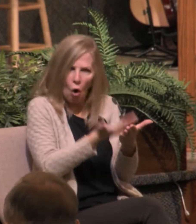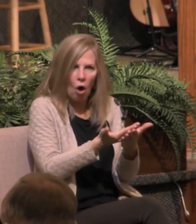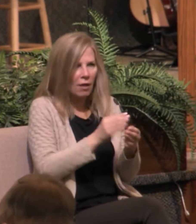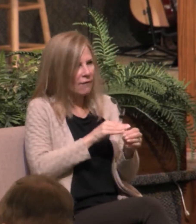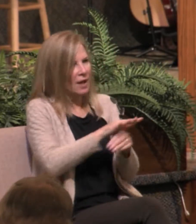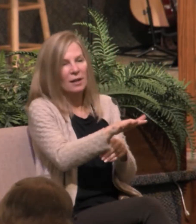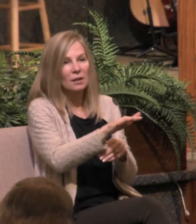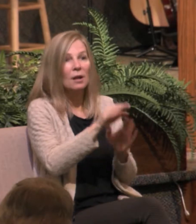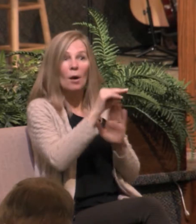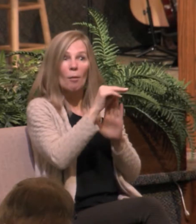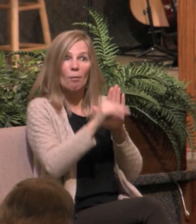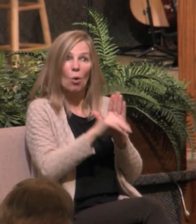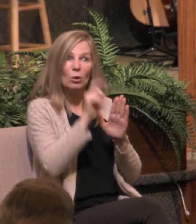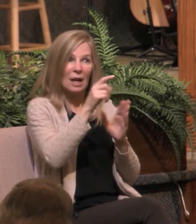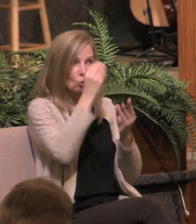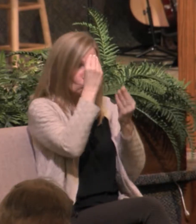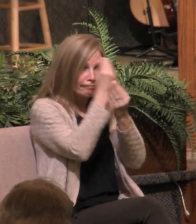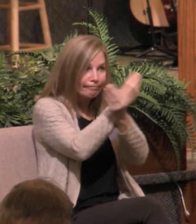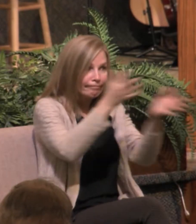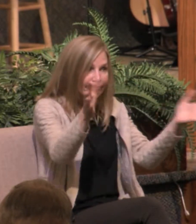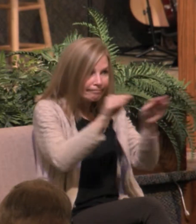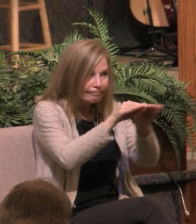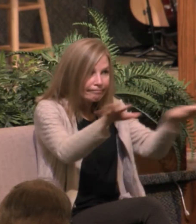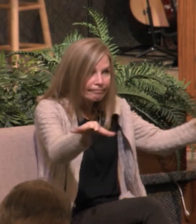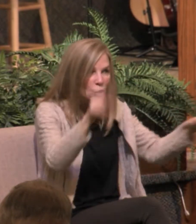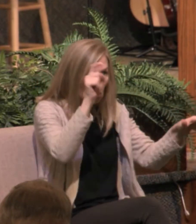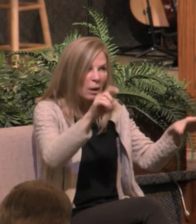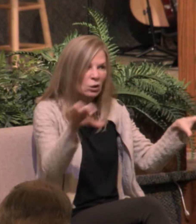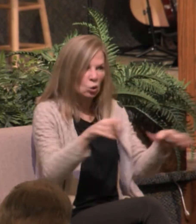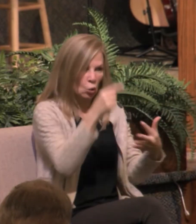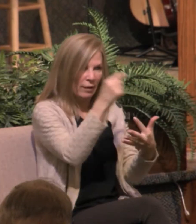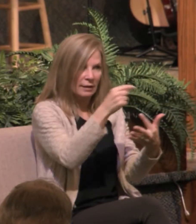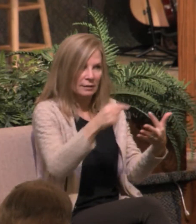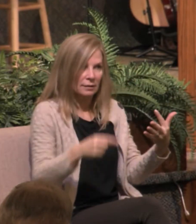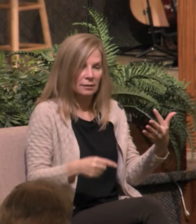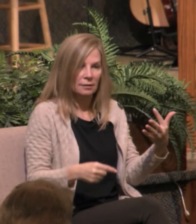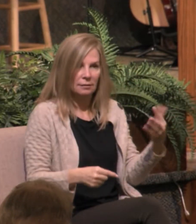this, and Moses had to get out the word, "Do this."